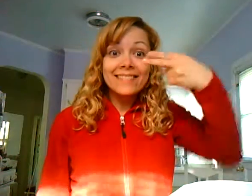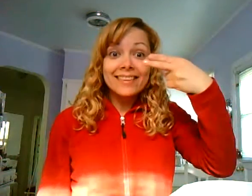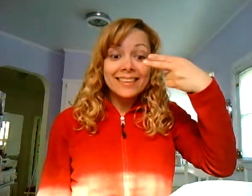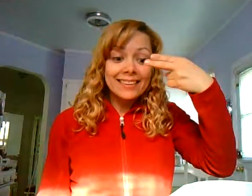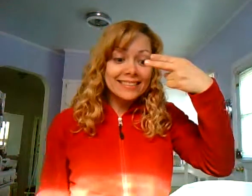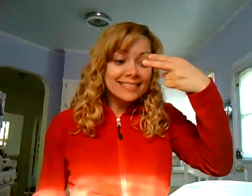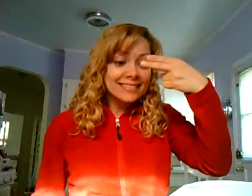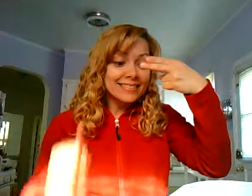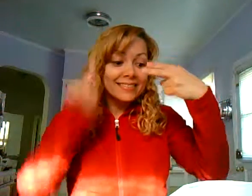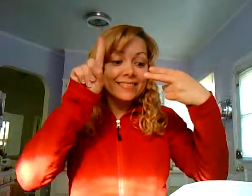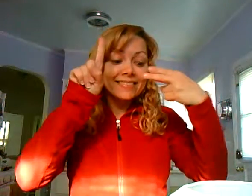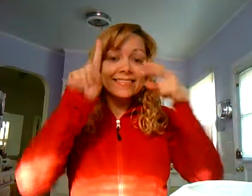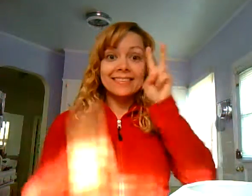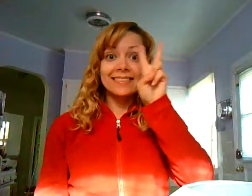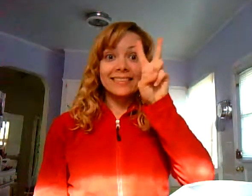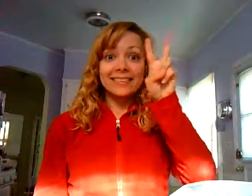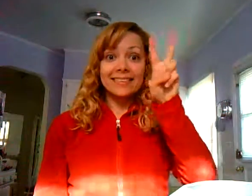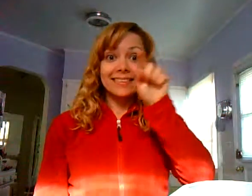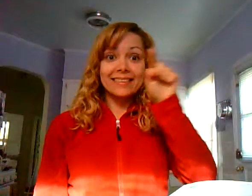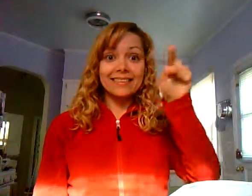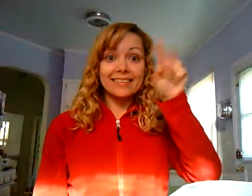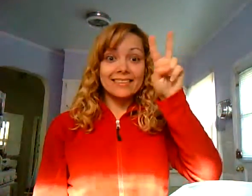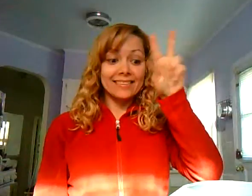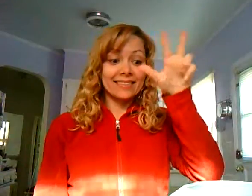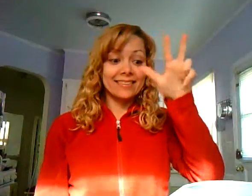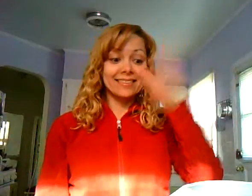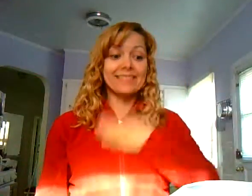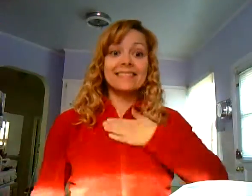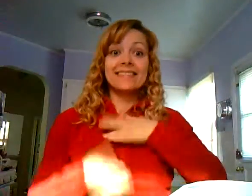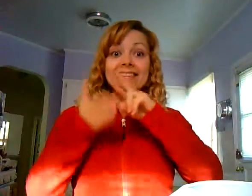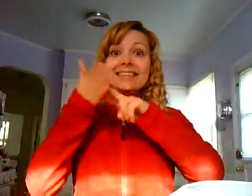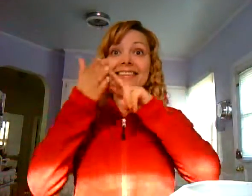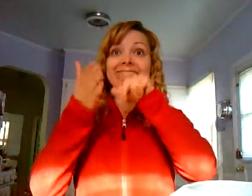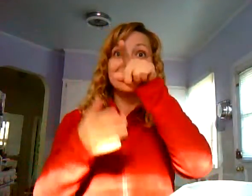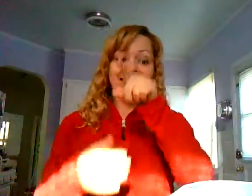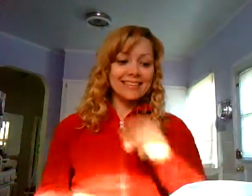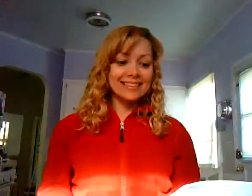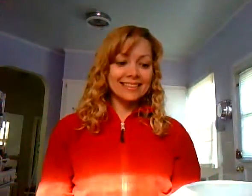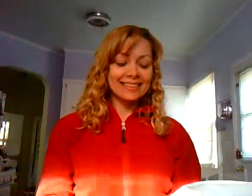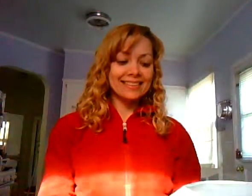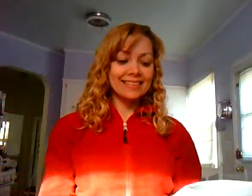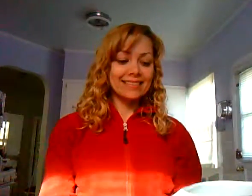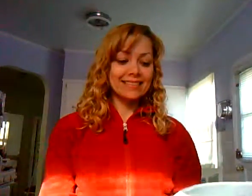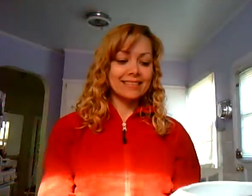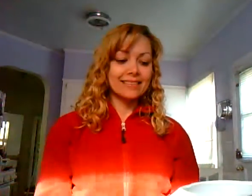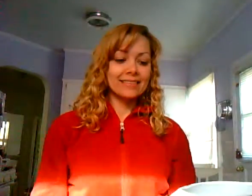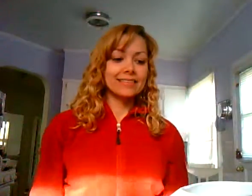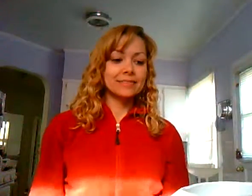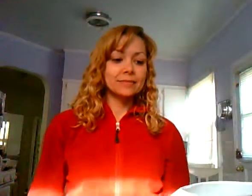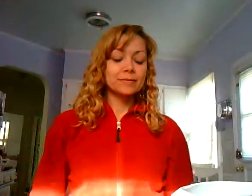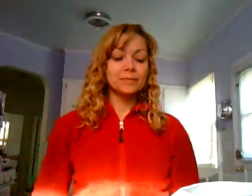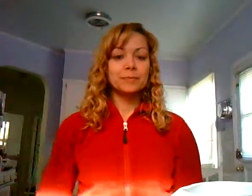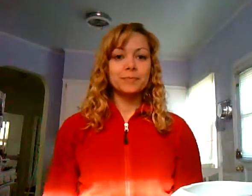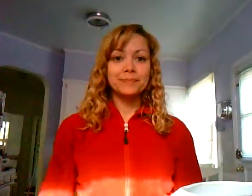Let's read Ephesians chapter 1 verse 22 and 23 it reads and he put all